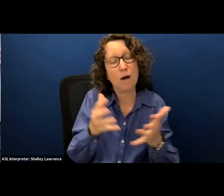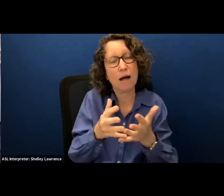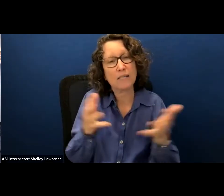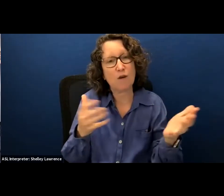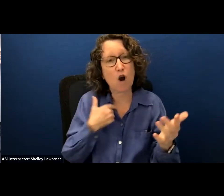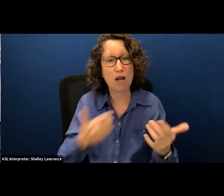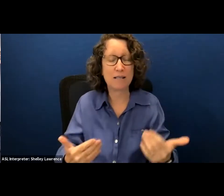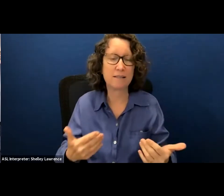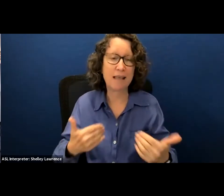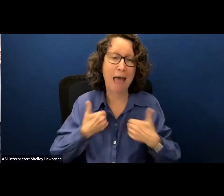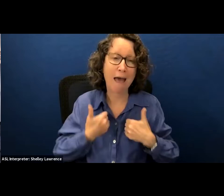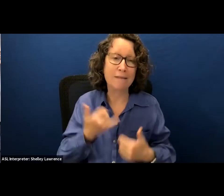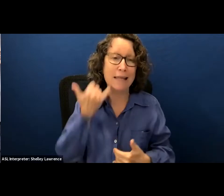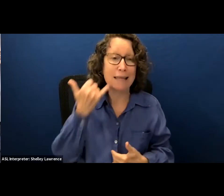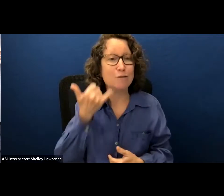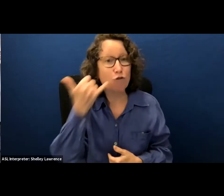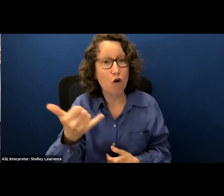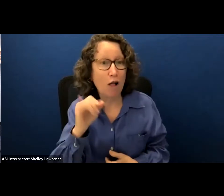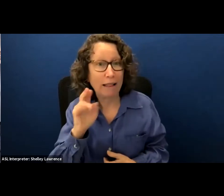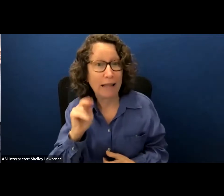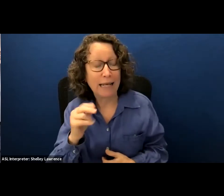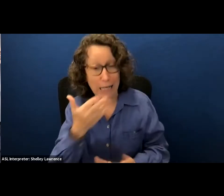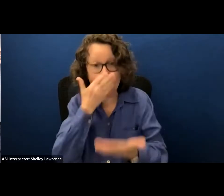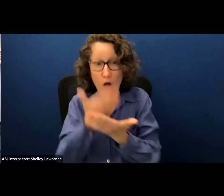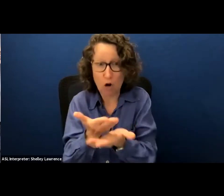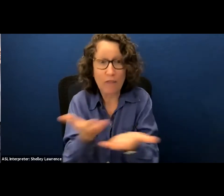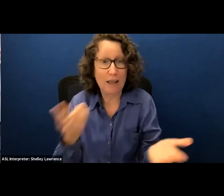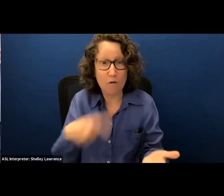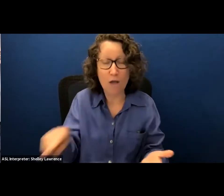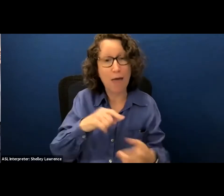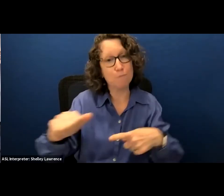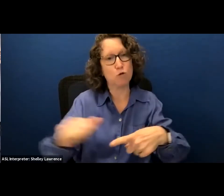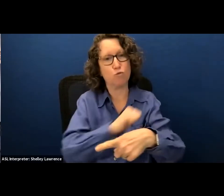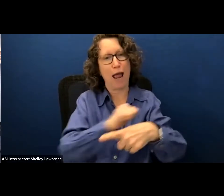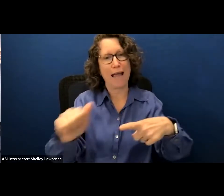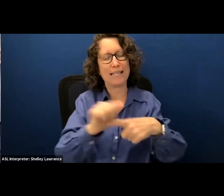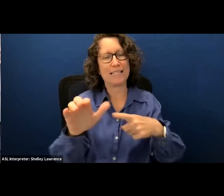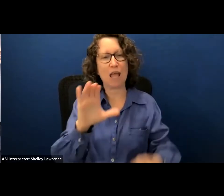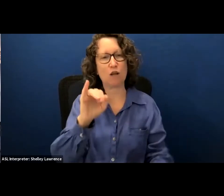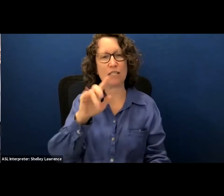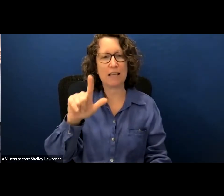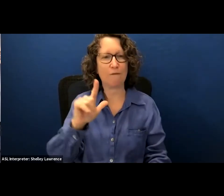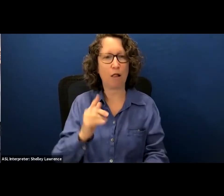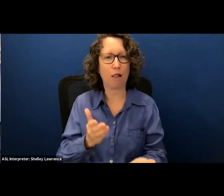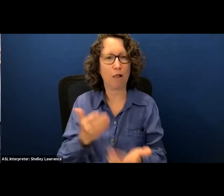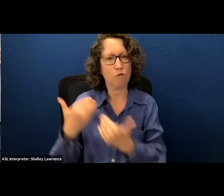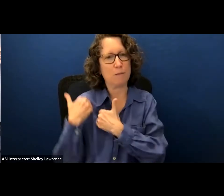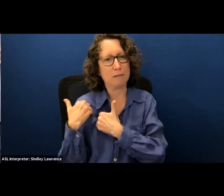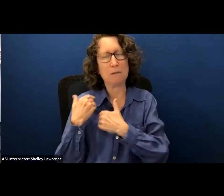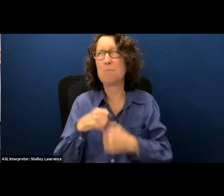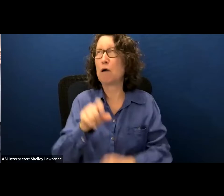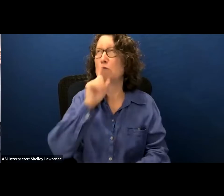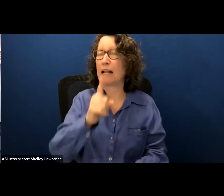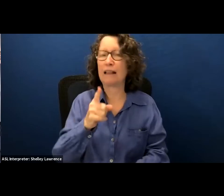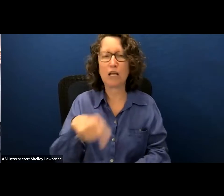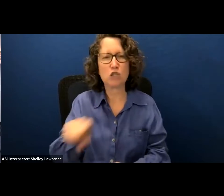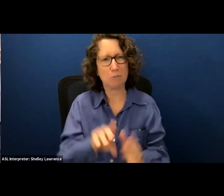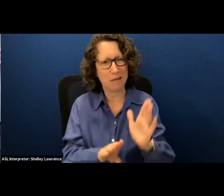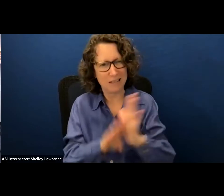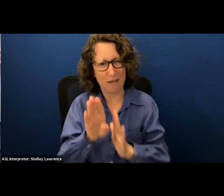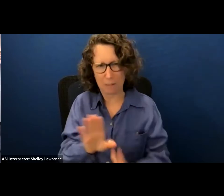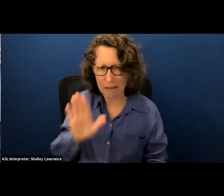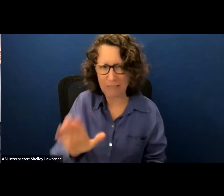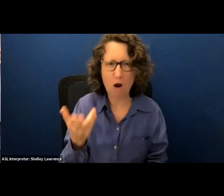as having kids call in, I mean, it's a good thing for them to practice their civil responsibility, but really you should be developing